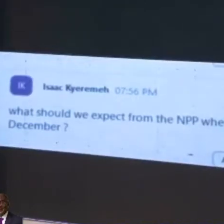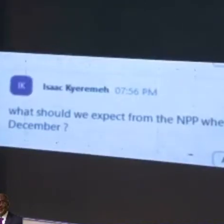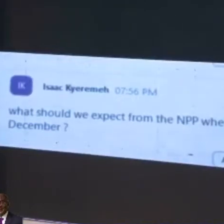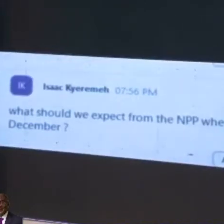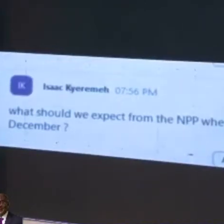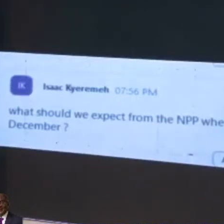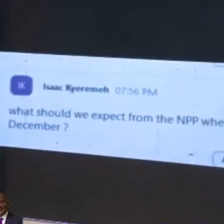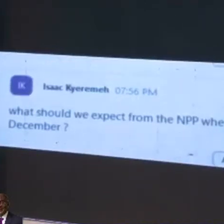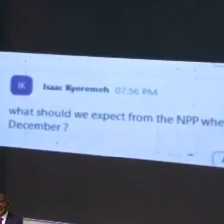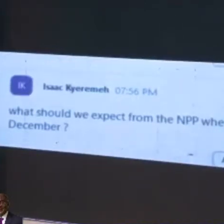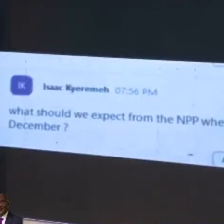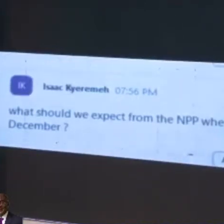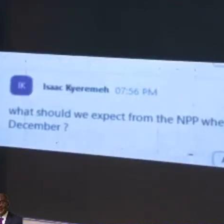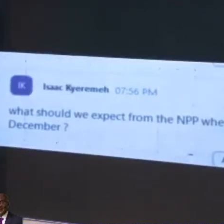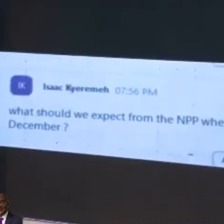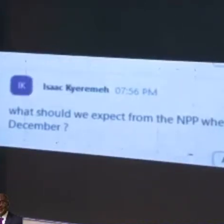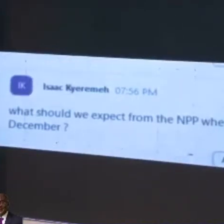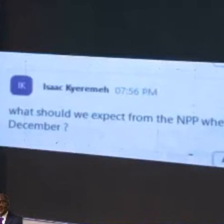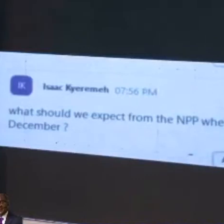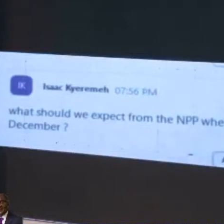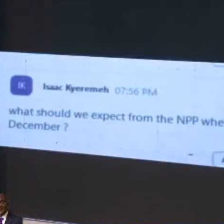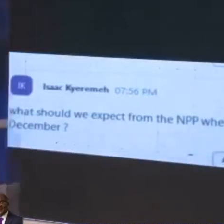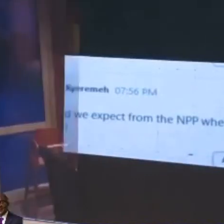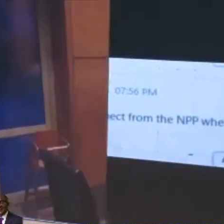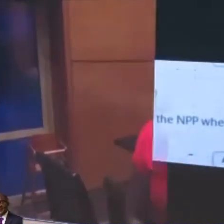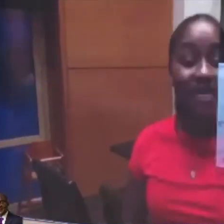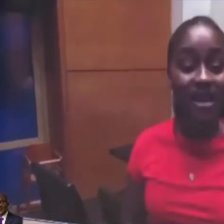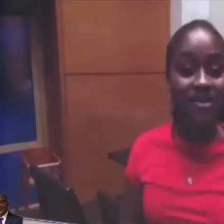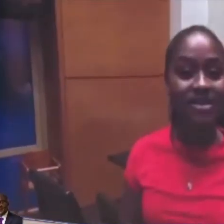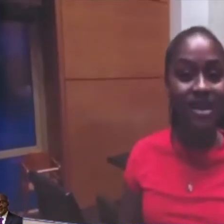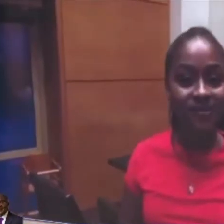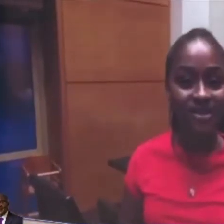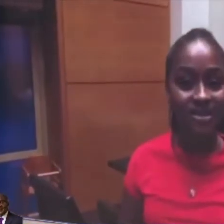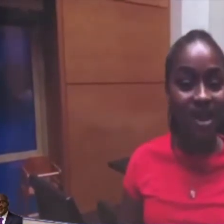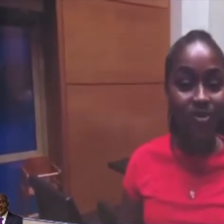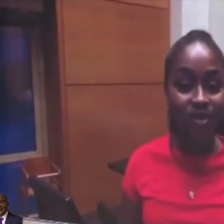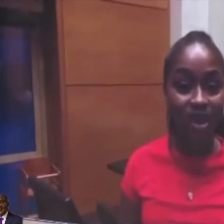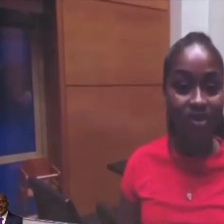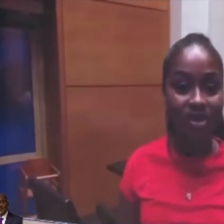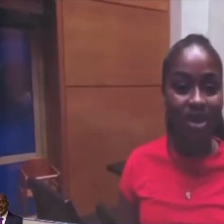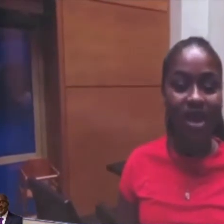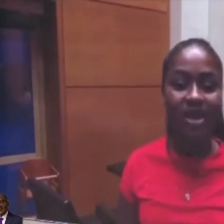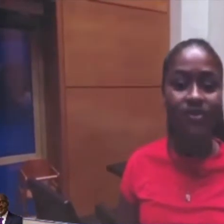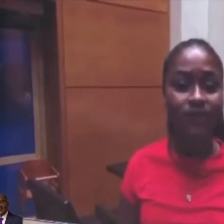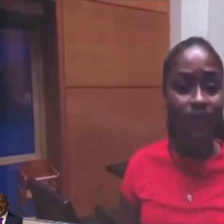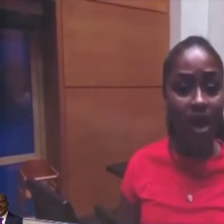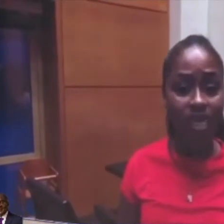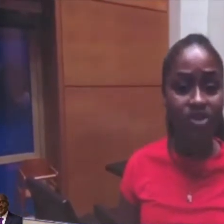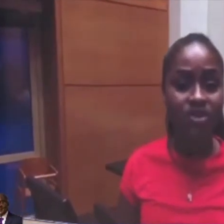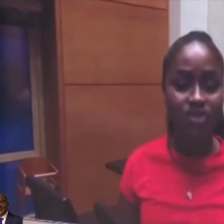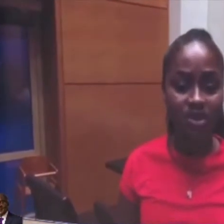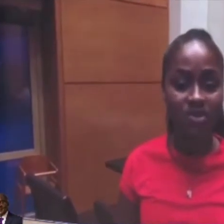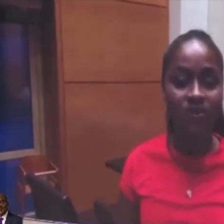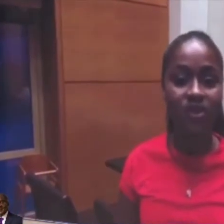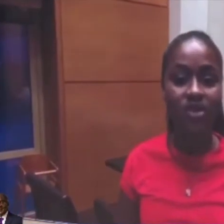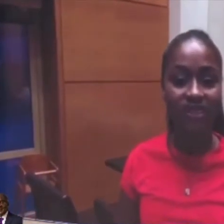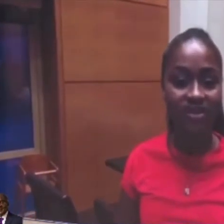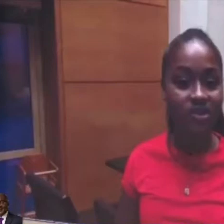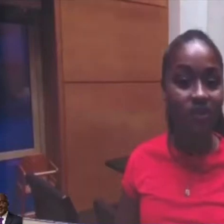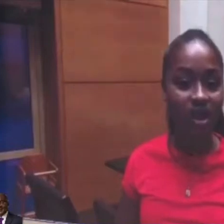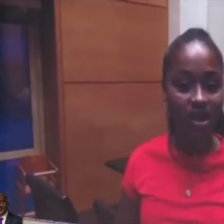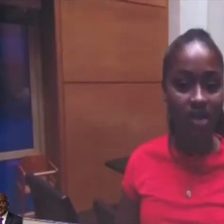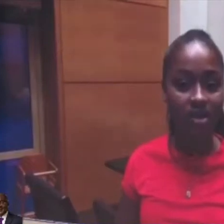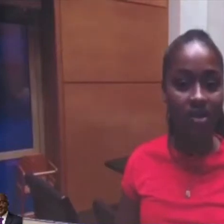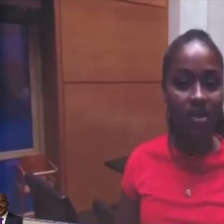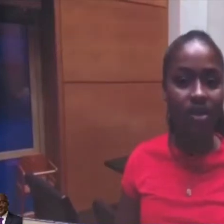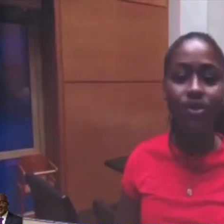WhatsApp platform, Mr. Director, shall we? My name is Ifasa Amuyao, a level 400 student of the University of